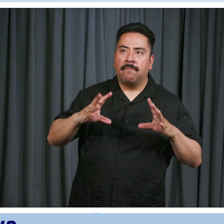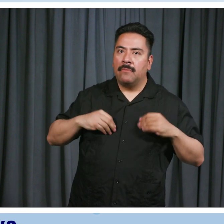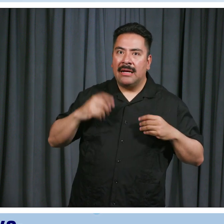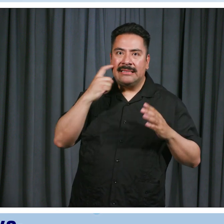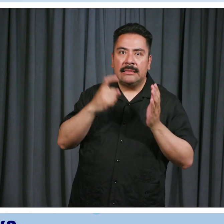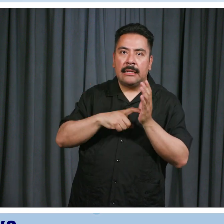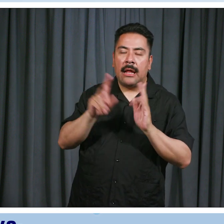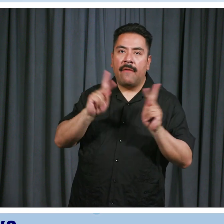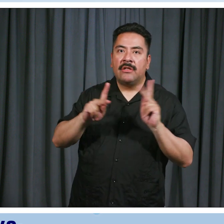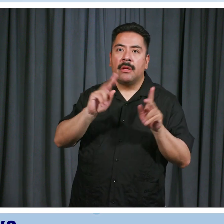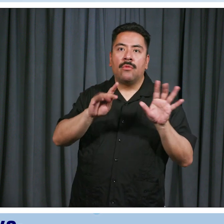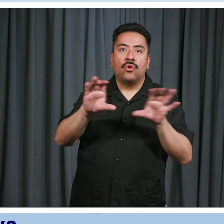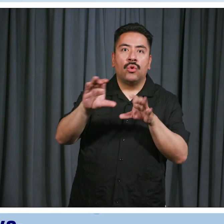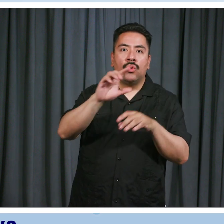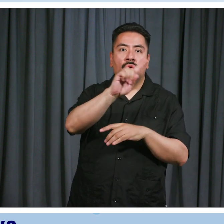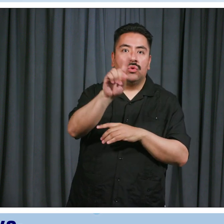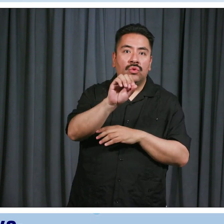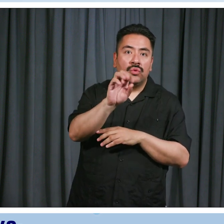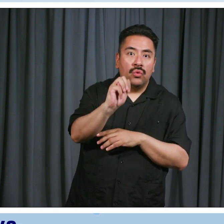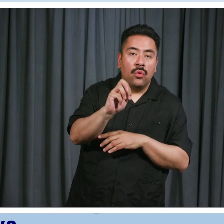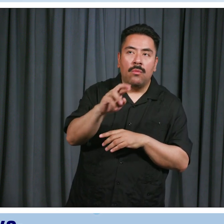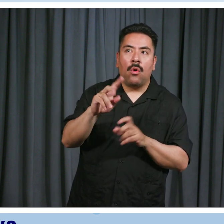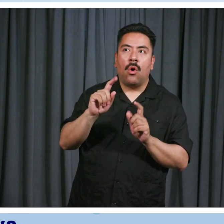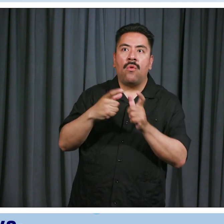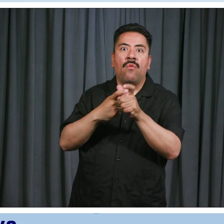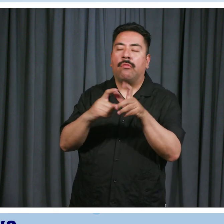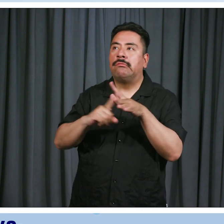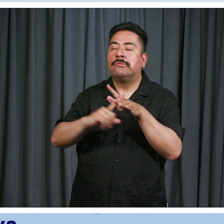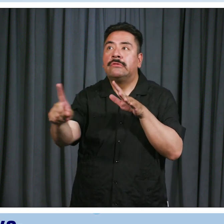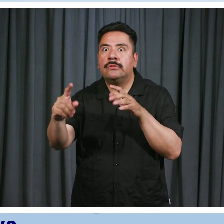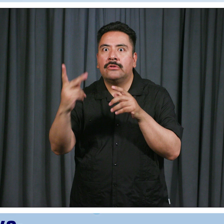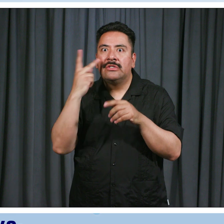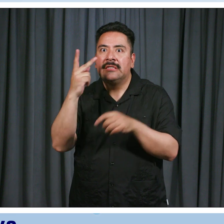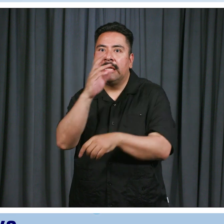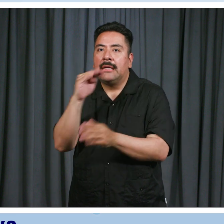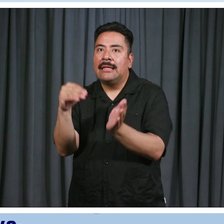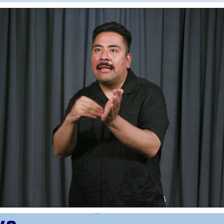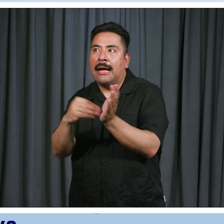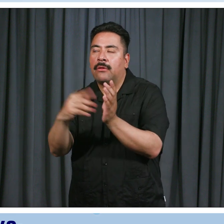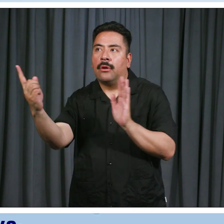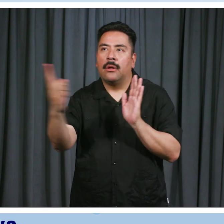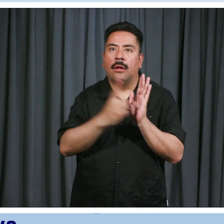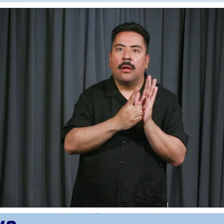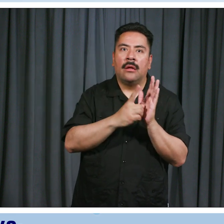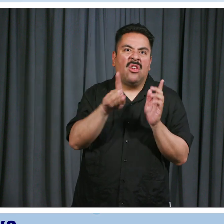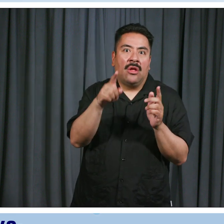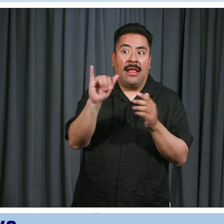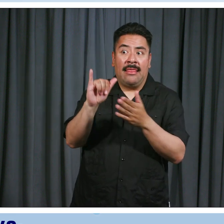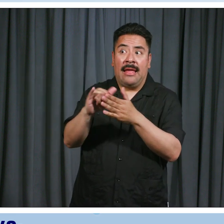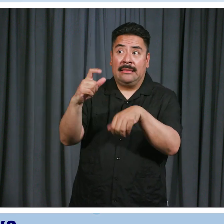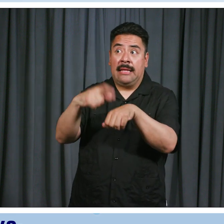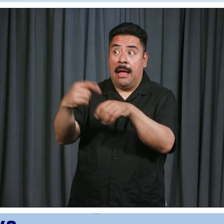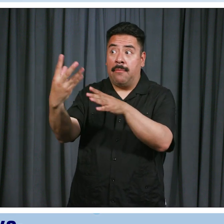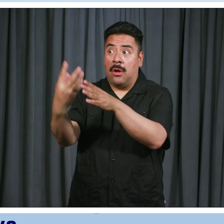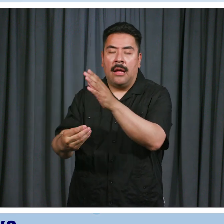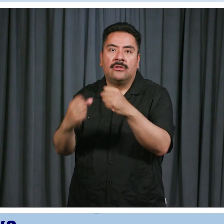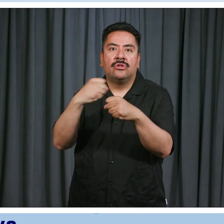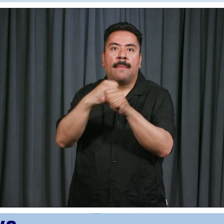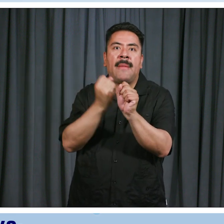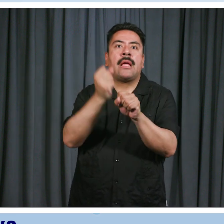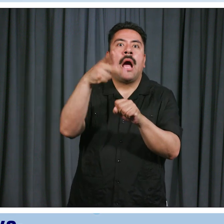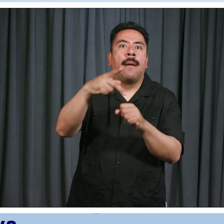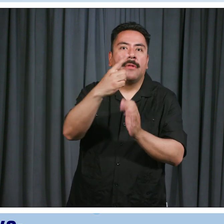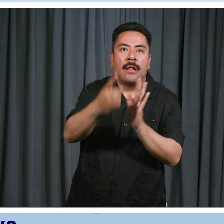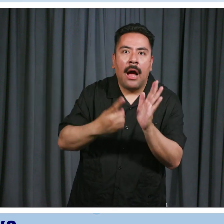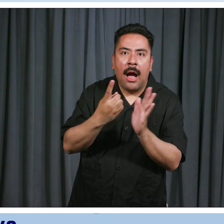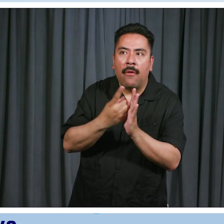doing Zooms or running out to see their clinician. And it's really less about like, okay, make up that hour. It's just like, this is part of your day and part of